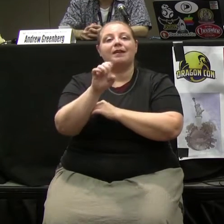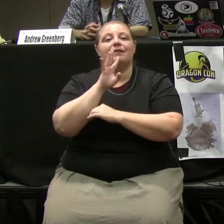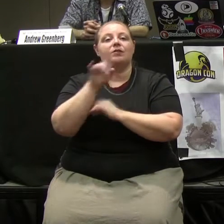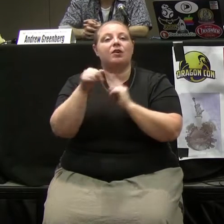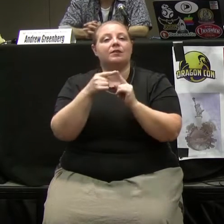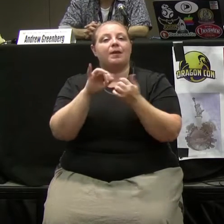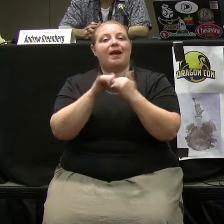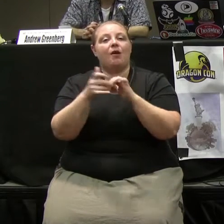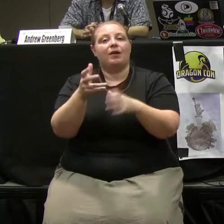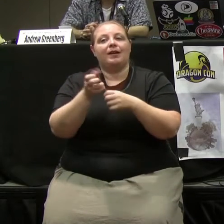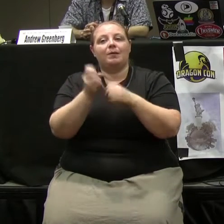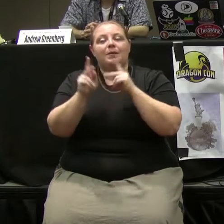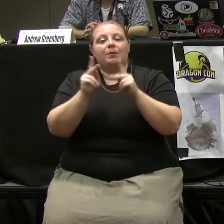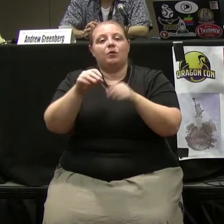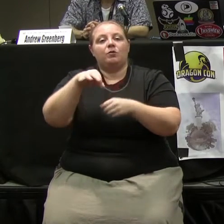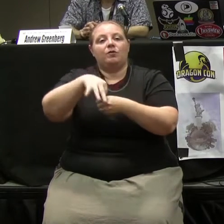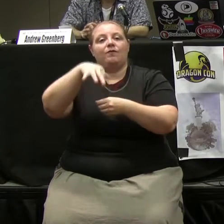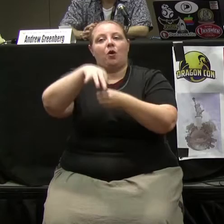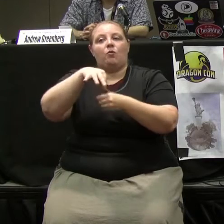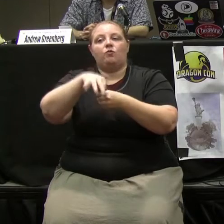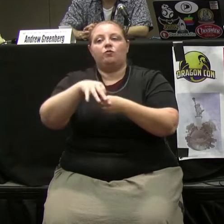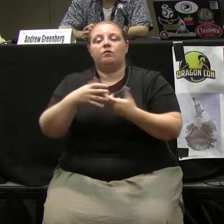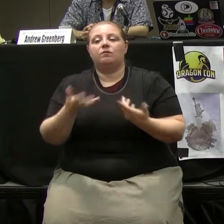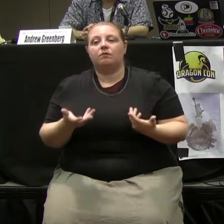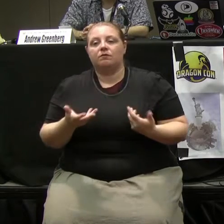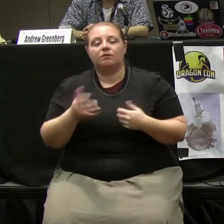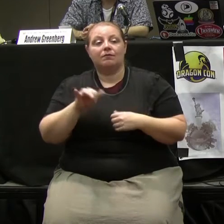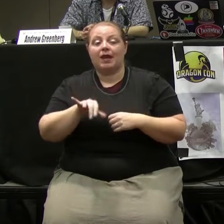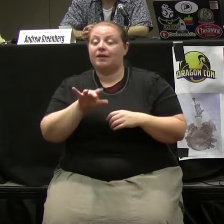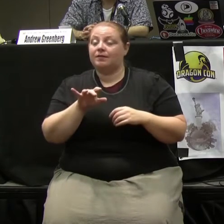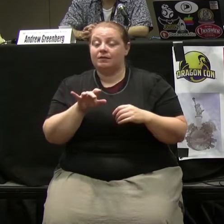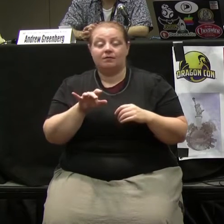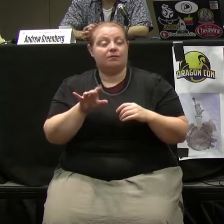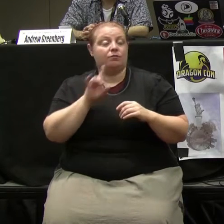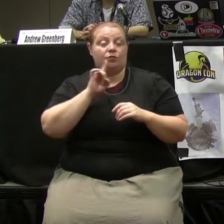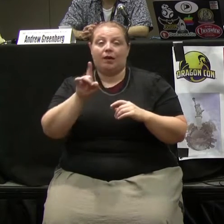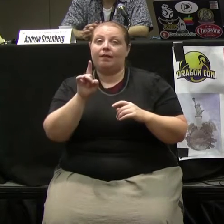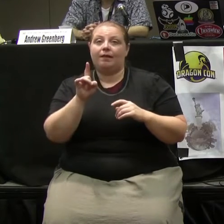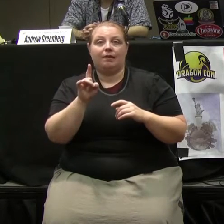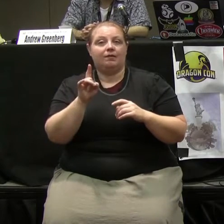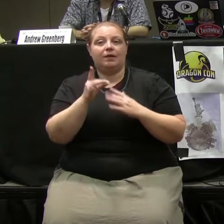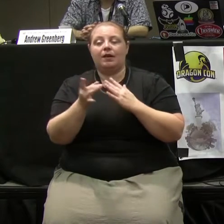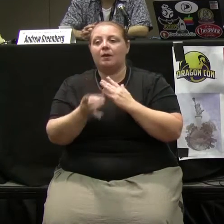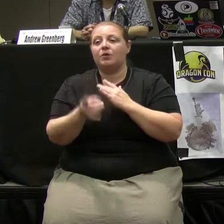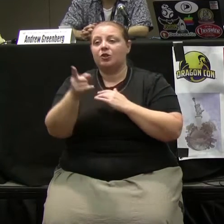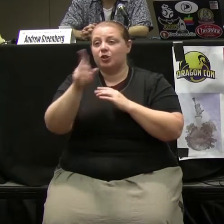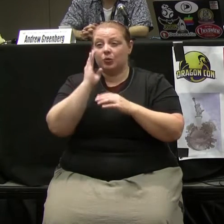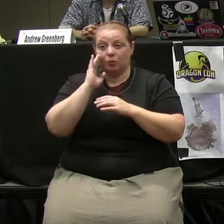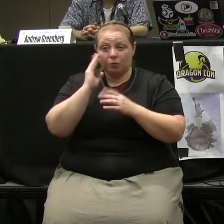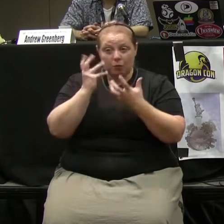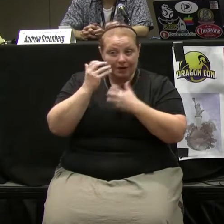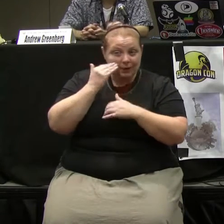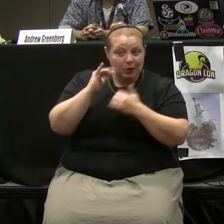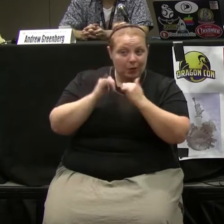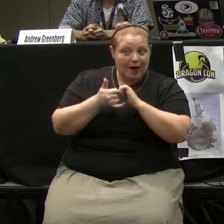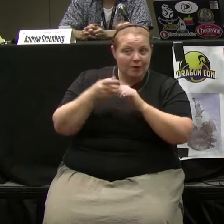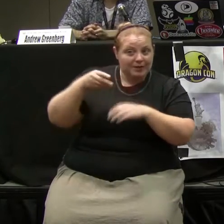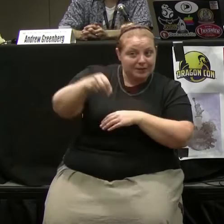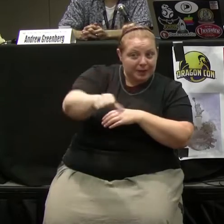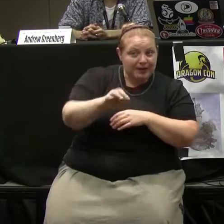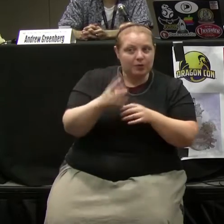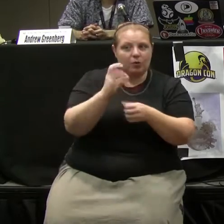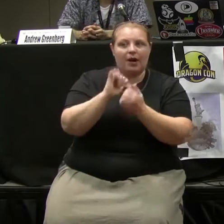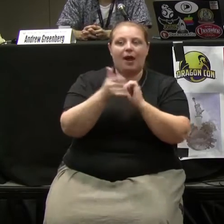about how to get people to vote in new ways is certainly an option, too. Are you asking more how to spend it or how to get it? How to spend